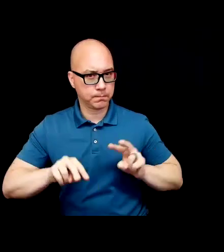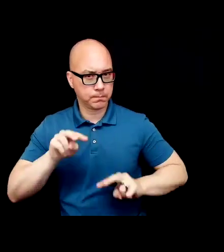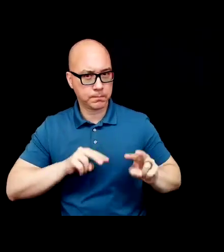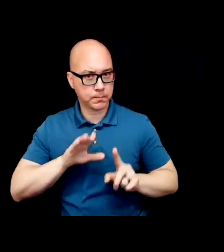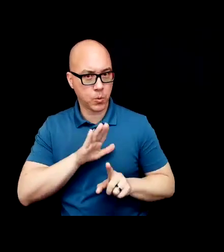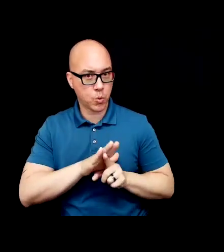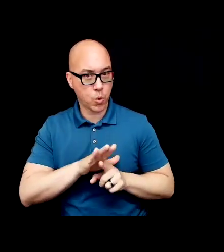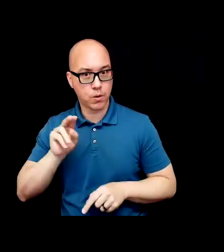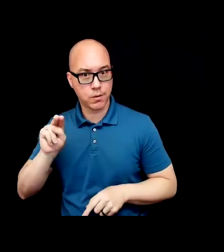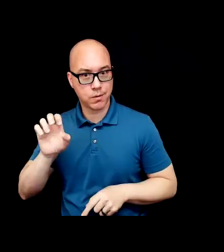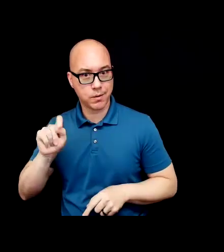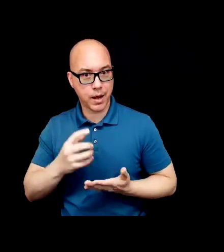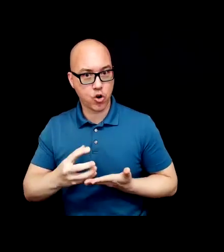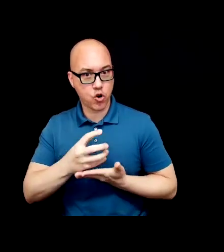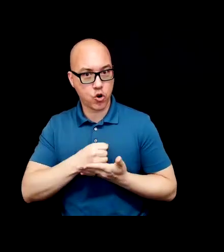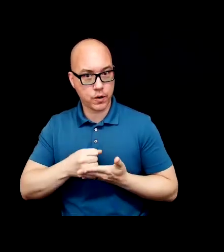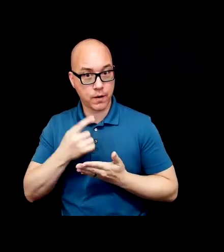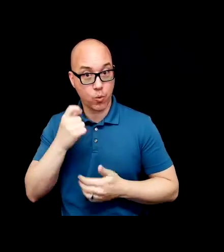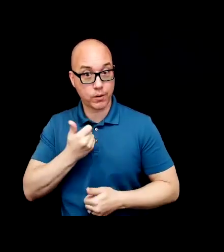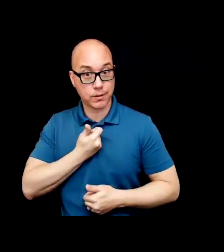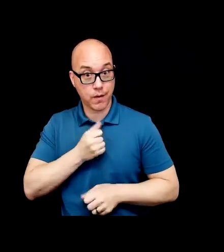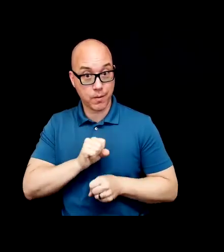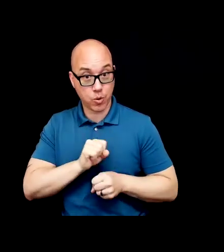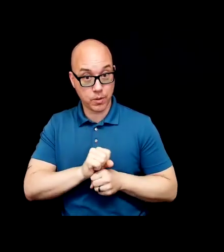from self-employment to be their earnings.